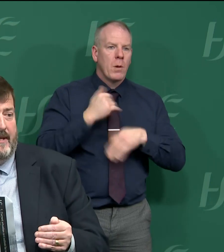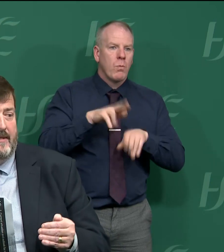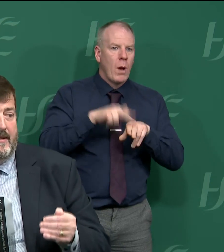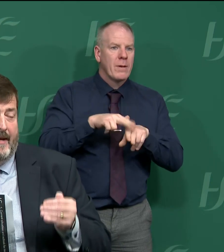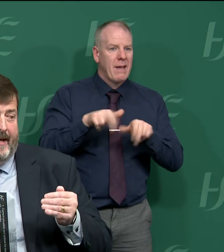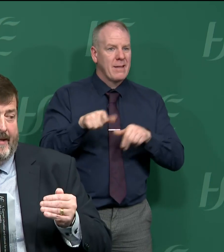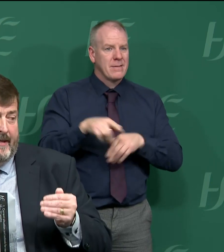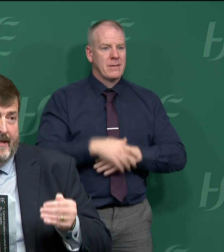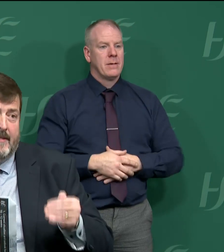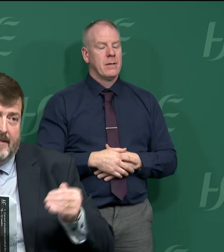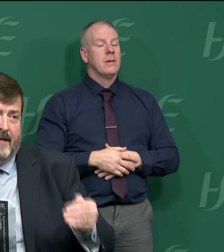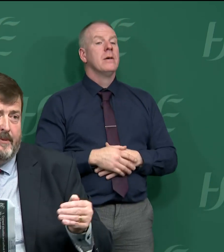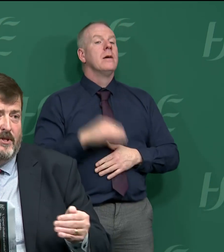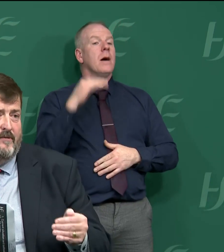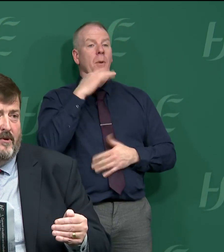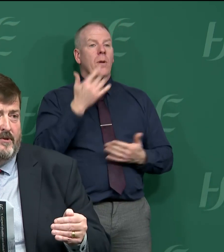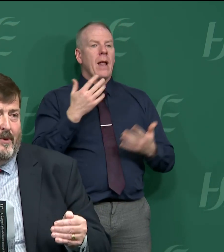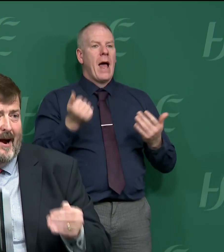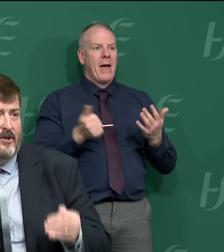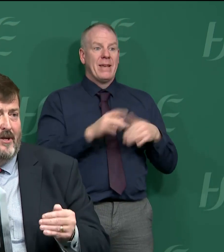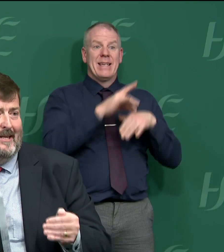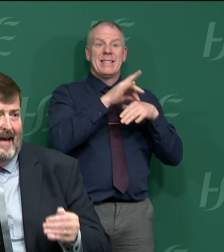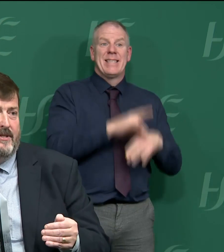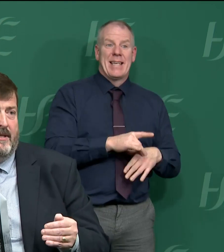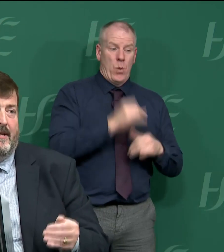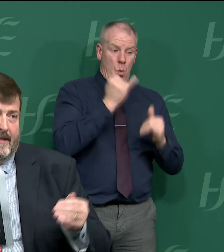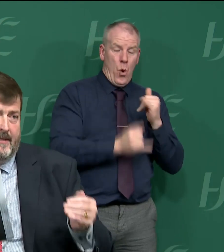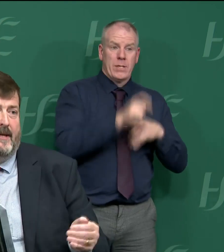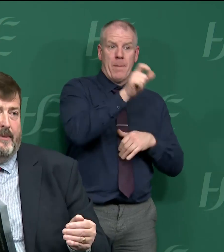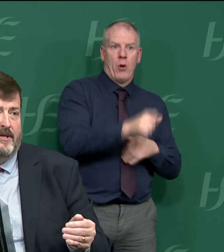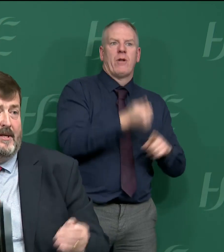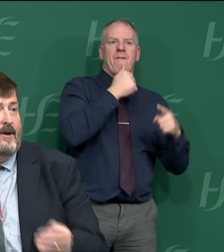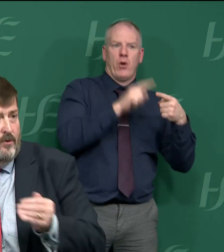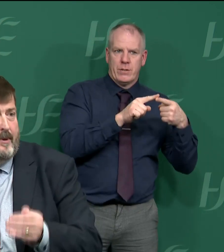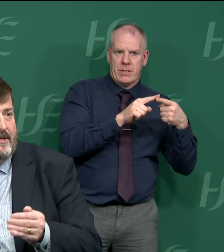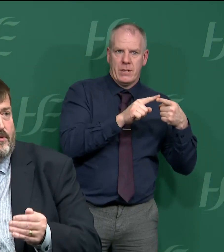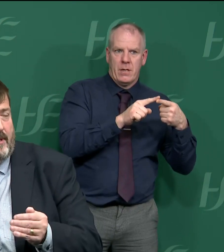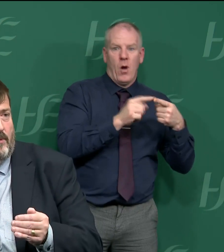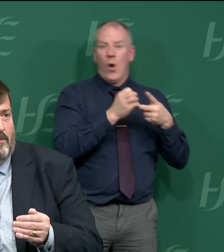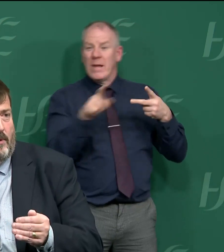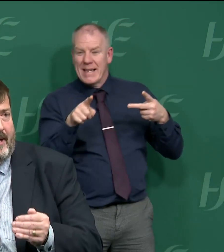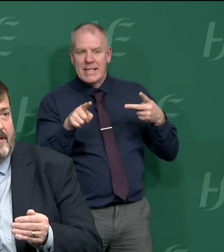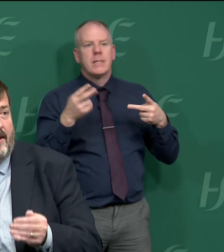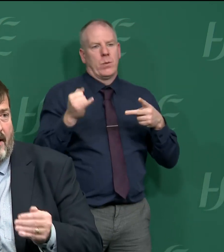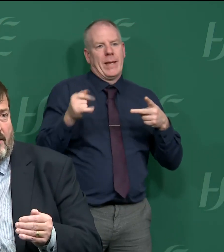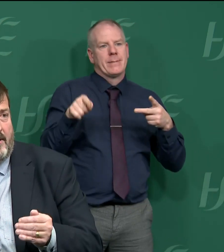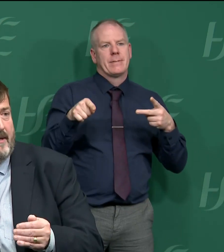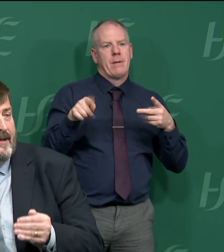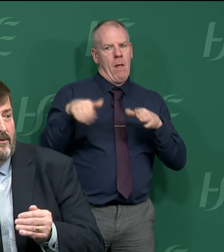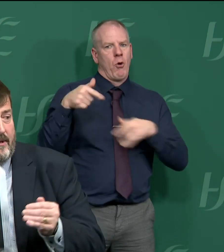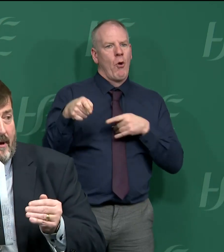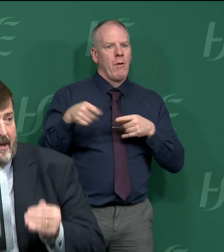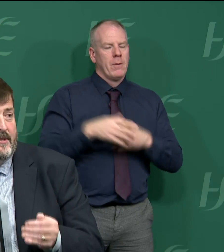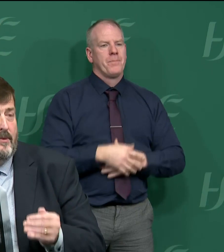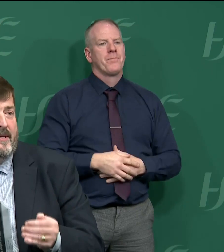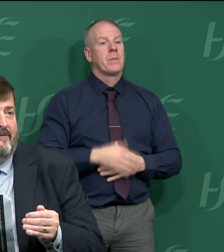issue obviously is it is sickest patients first, so we are trying to get to the sickest patients, and other patients will wait longer.